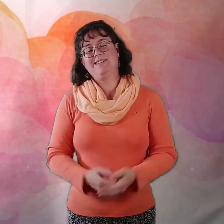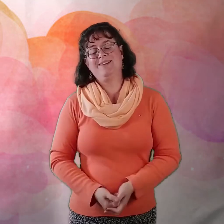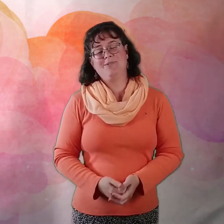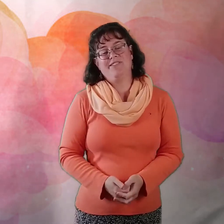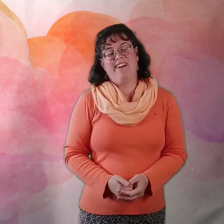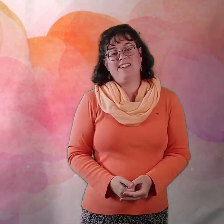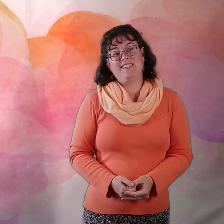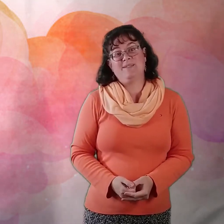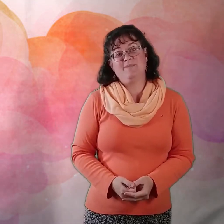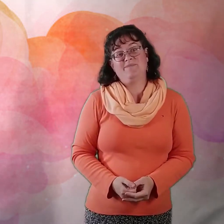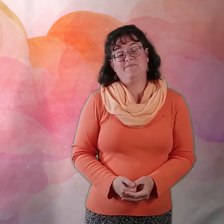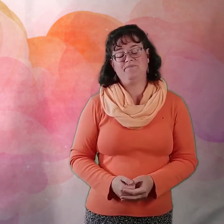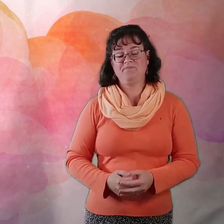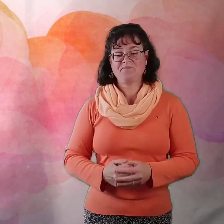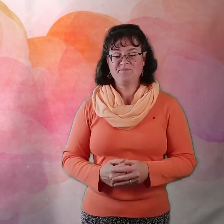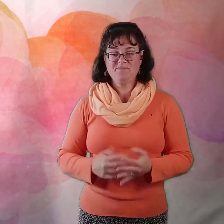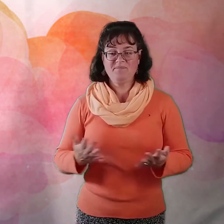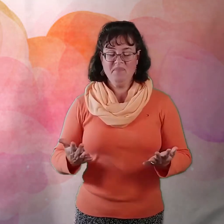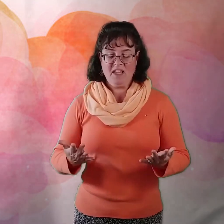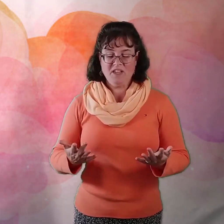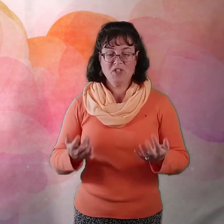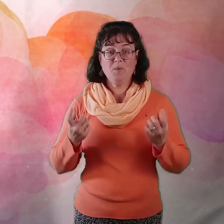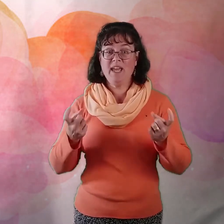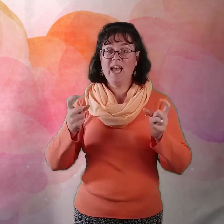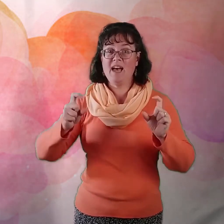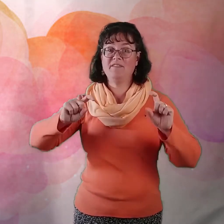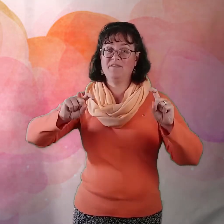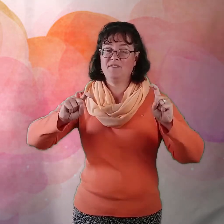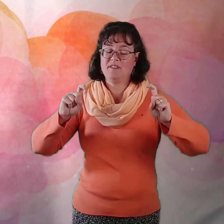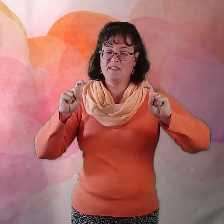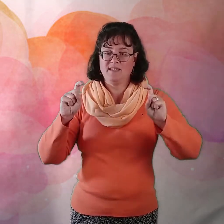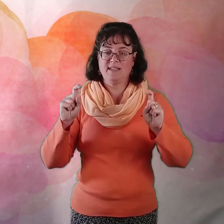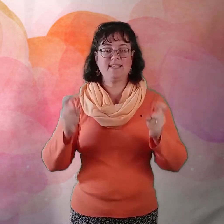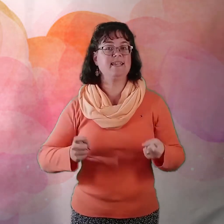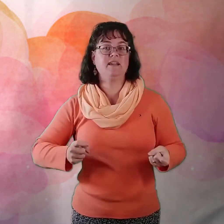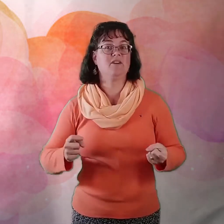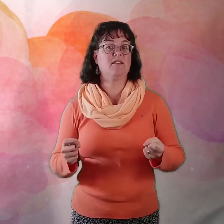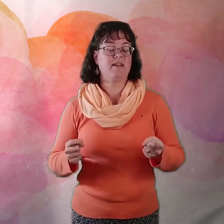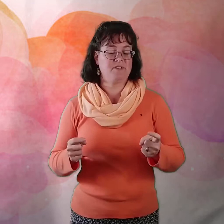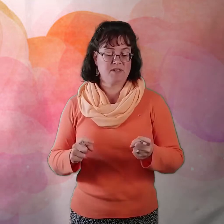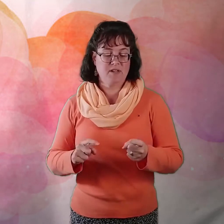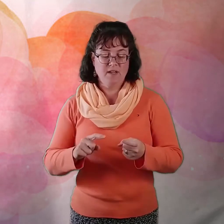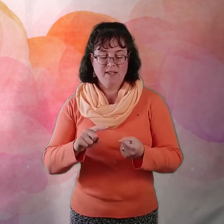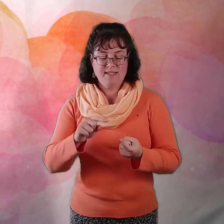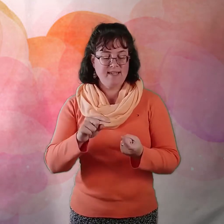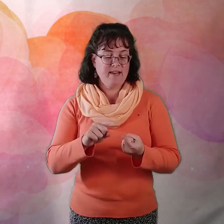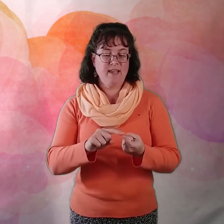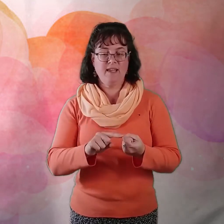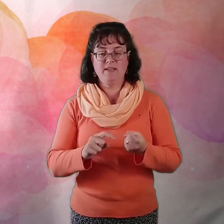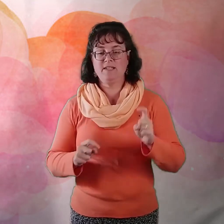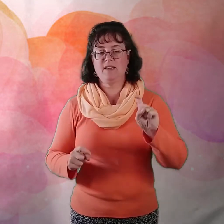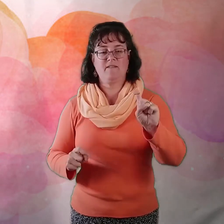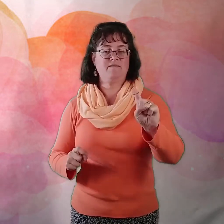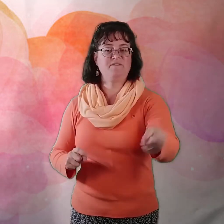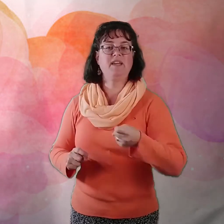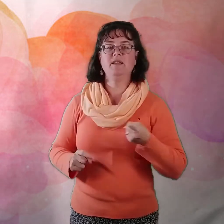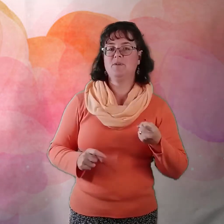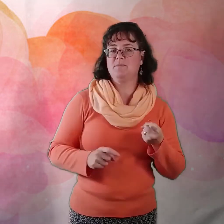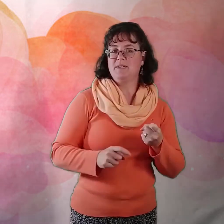Unfortunately, we're not. So we have sin in our lives. Sin is fighting with my